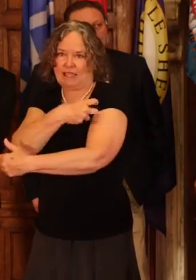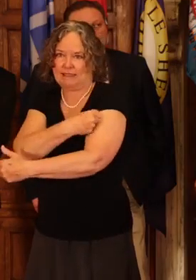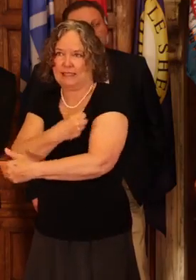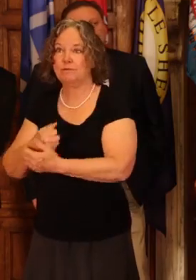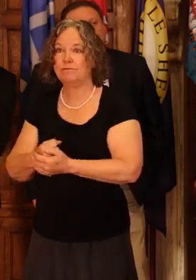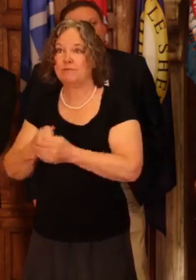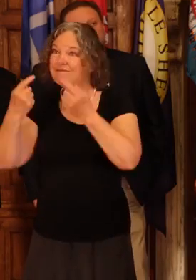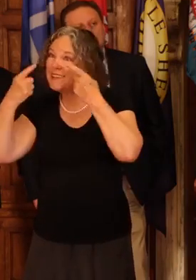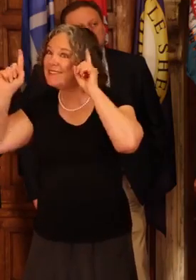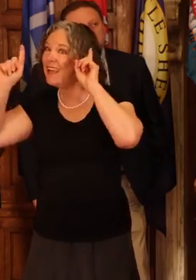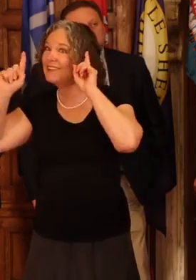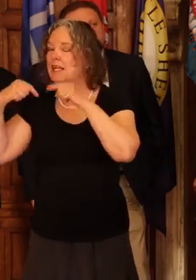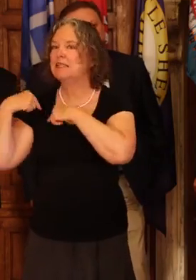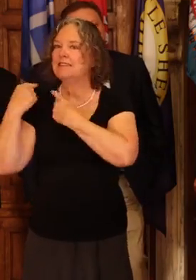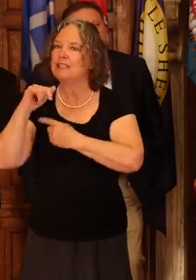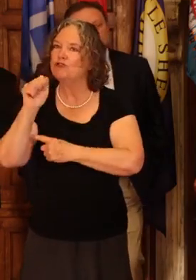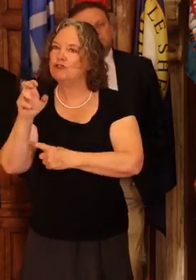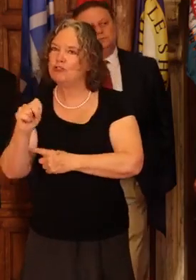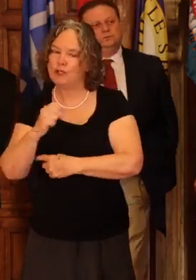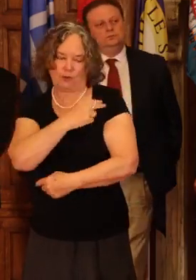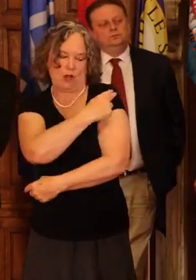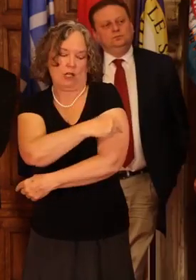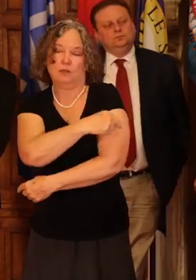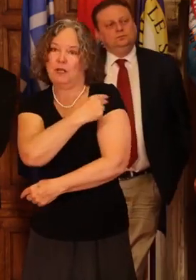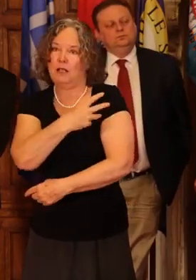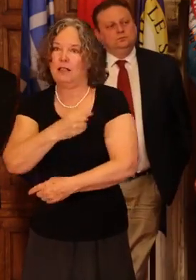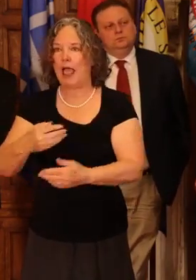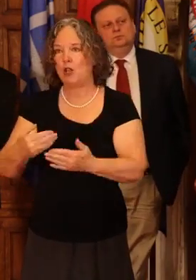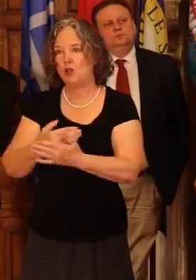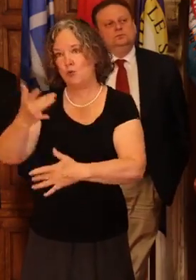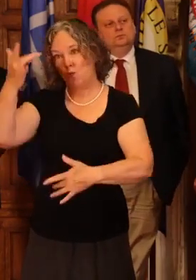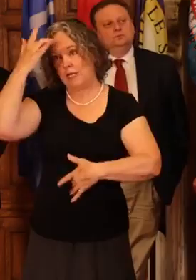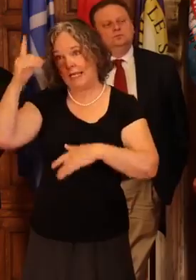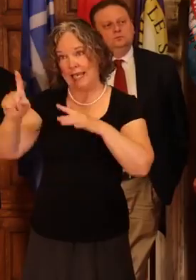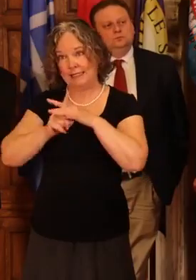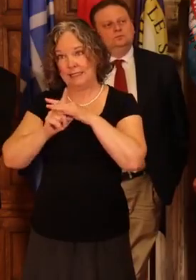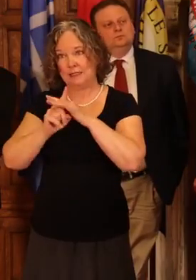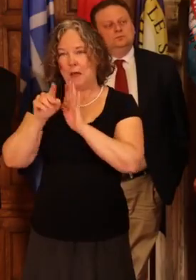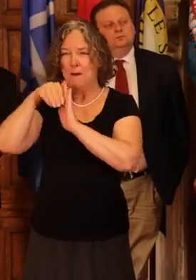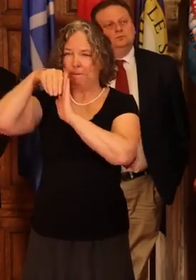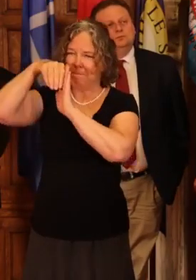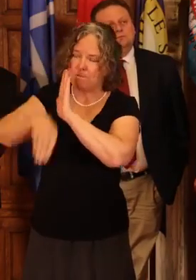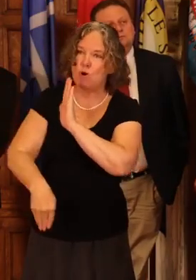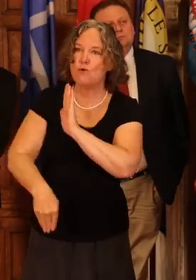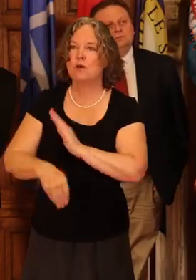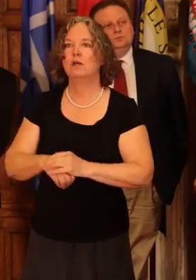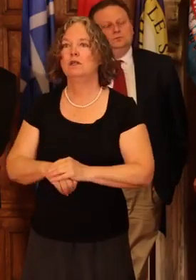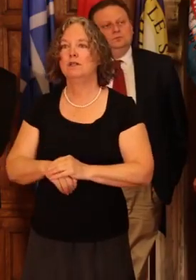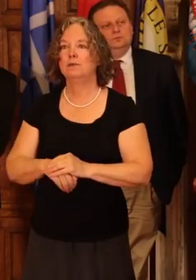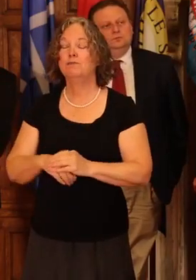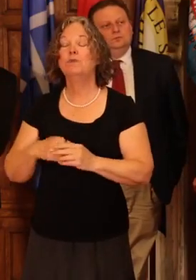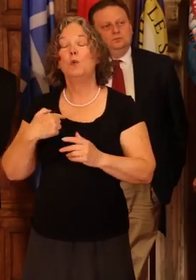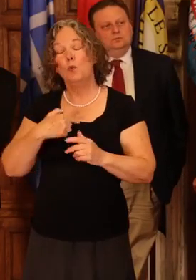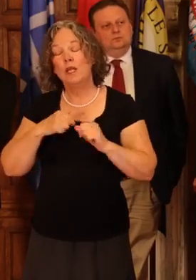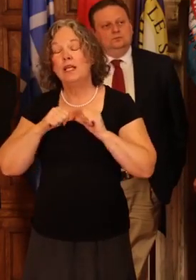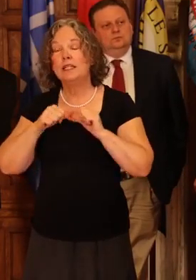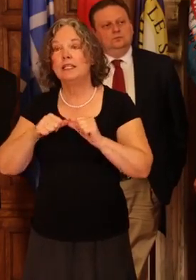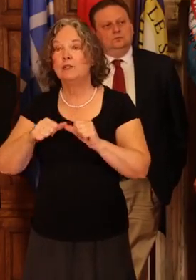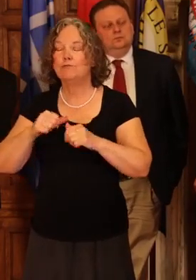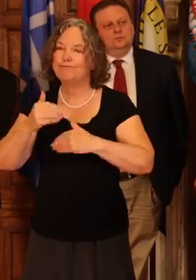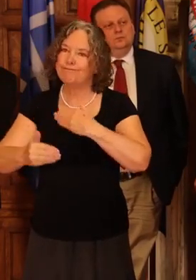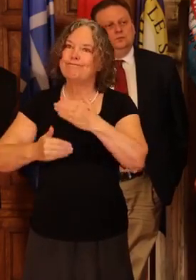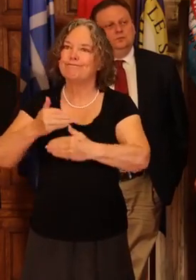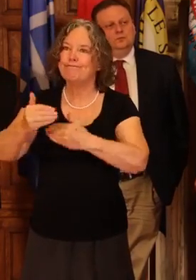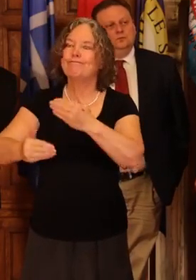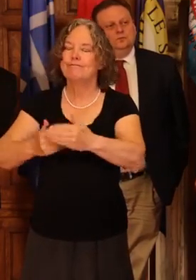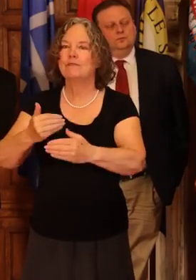Since January, hospitalizations and new cases have plummeted. We continue to make progress in